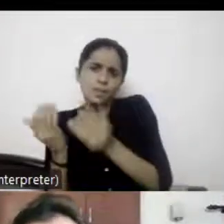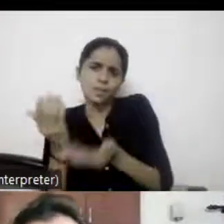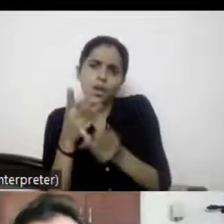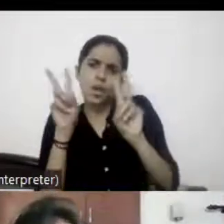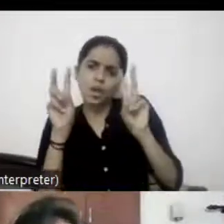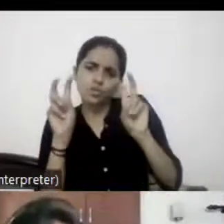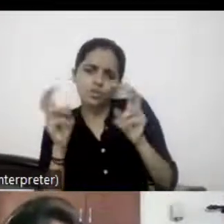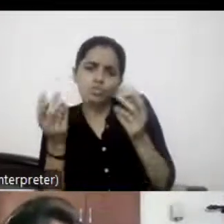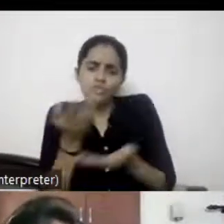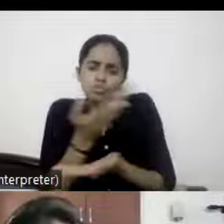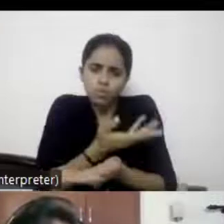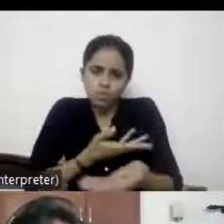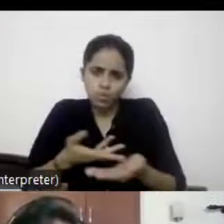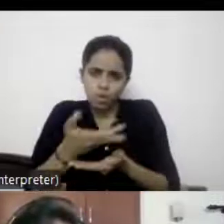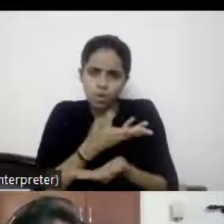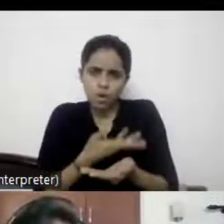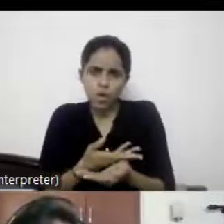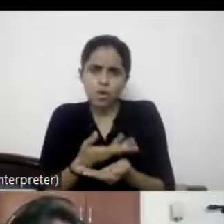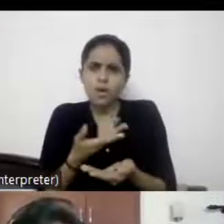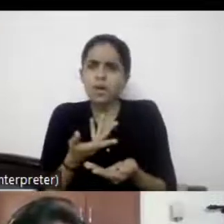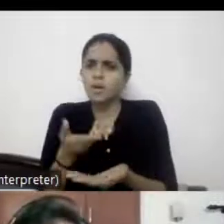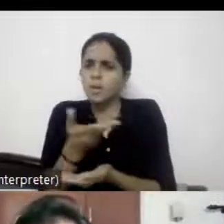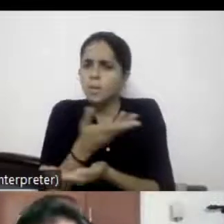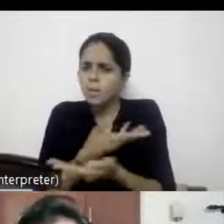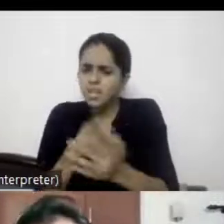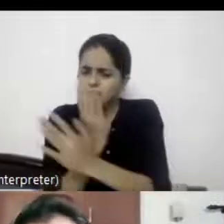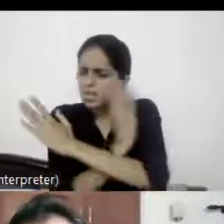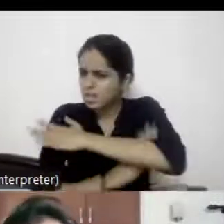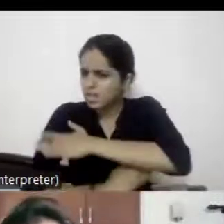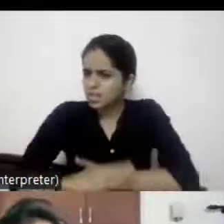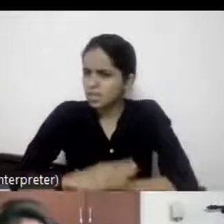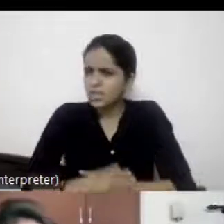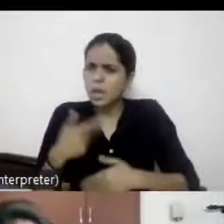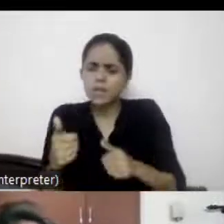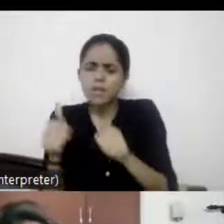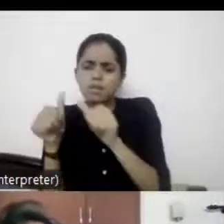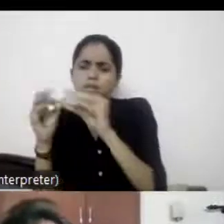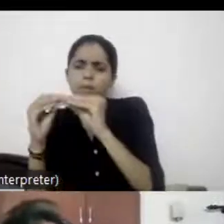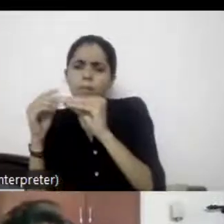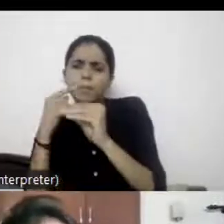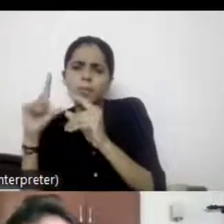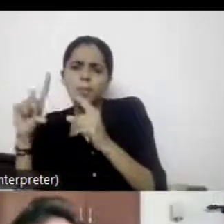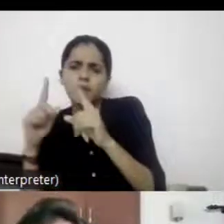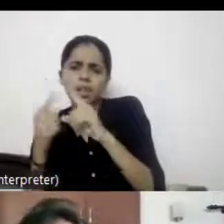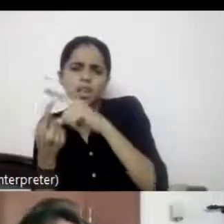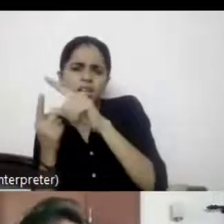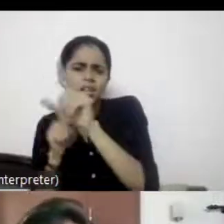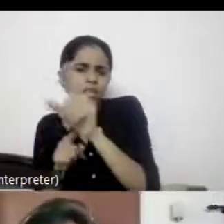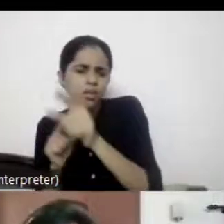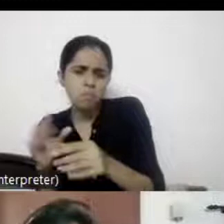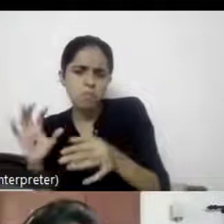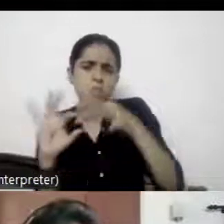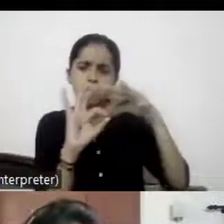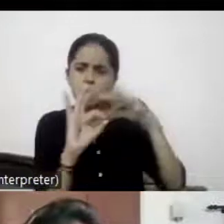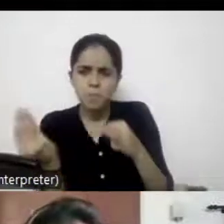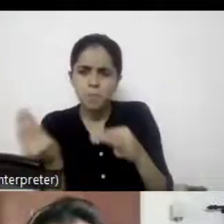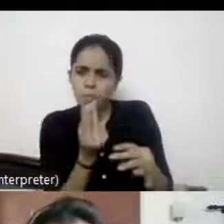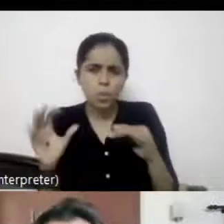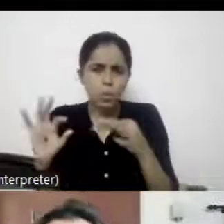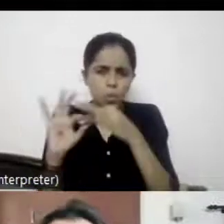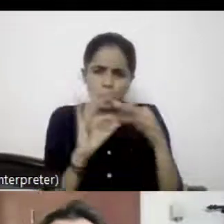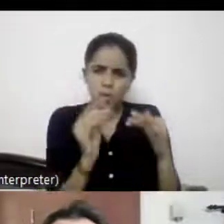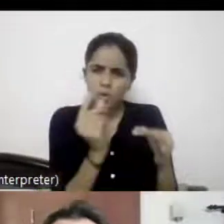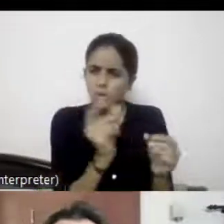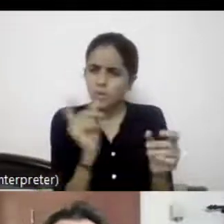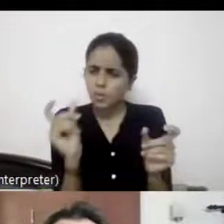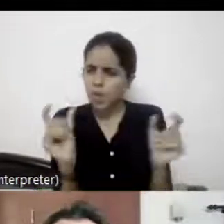ability first. Disability and ability, these are very These are relational concepts. When we